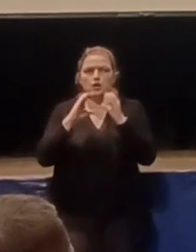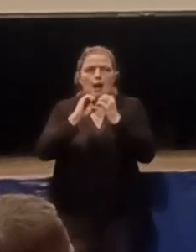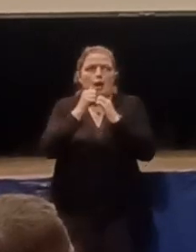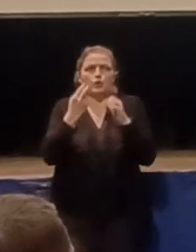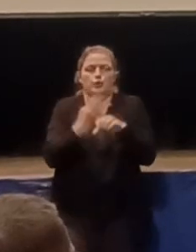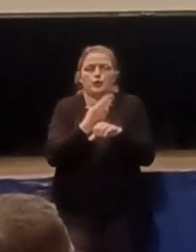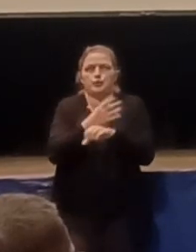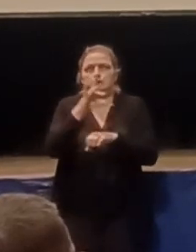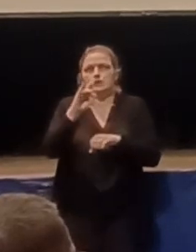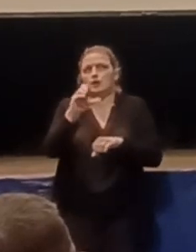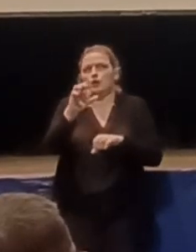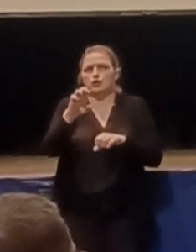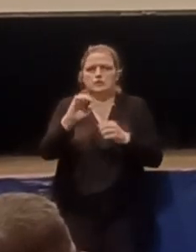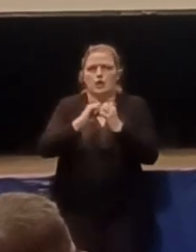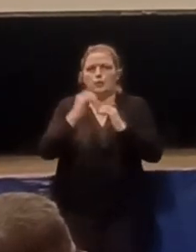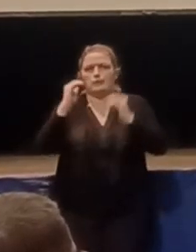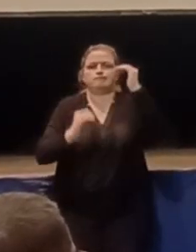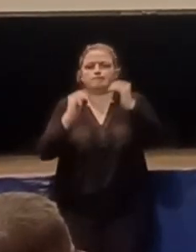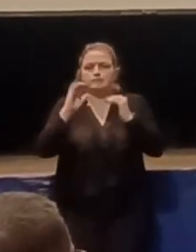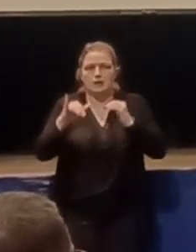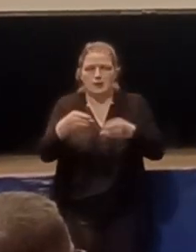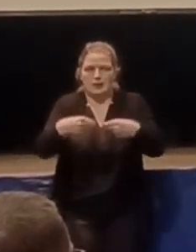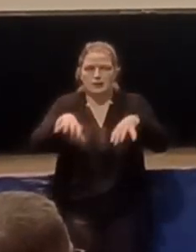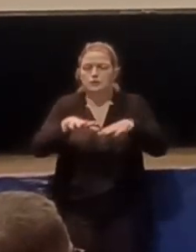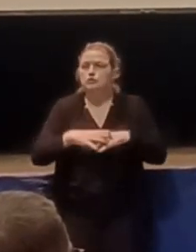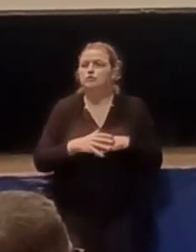we use those and how we leverage that land.